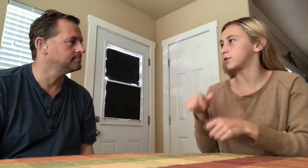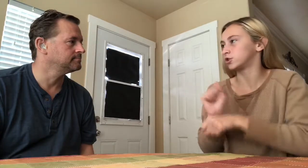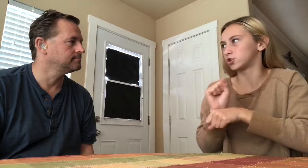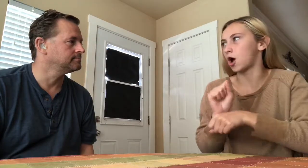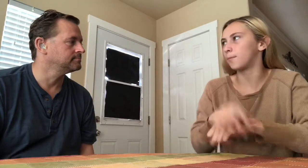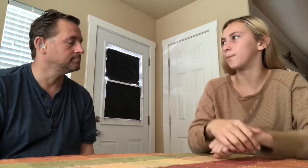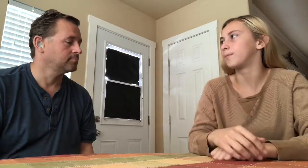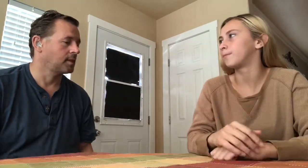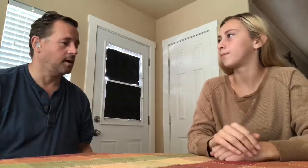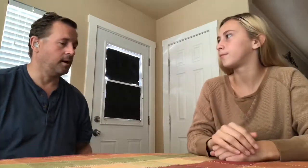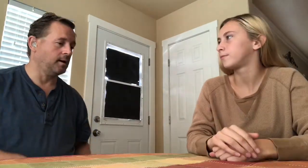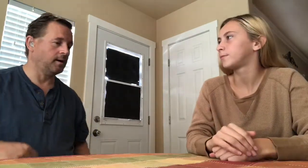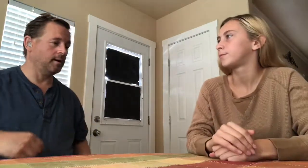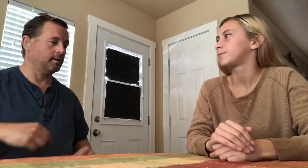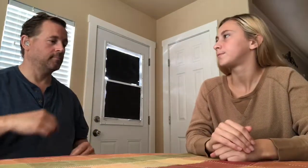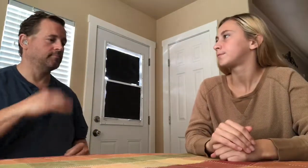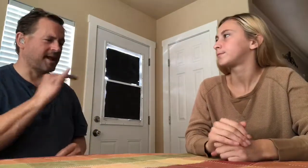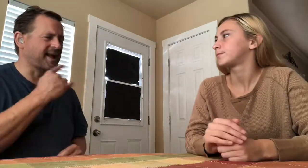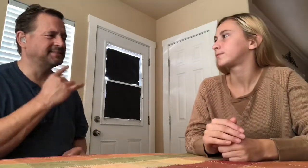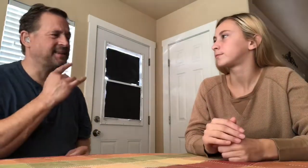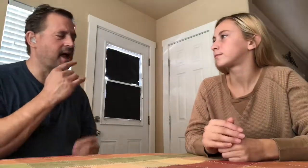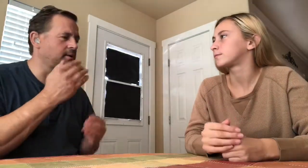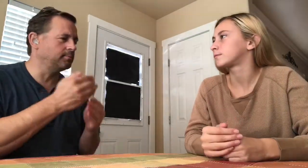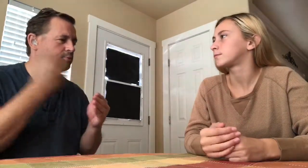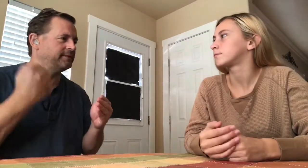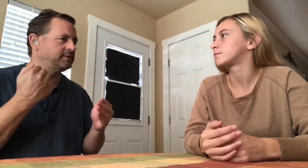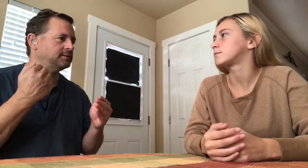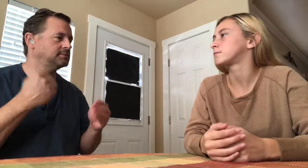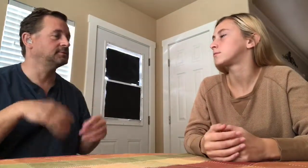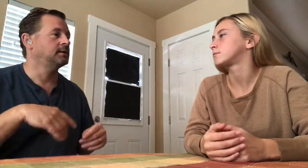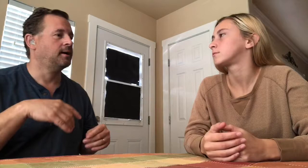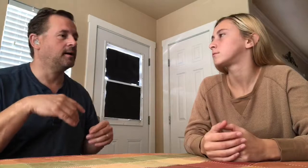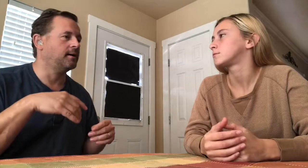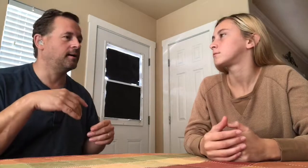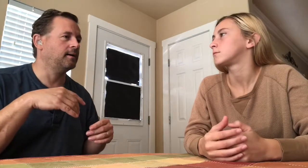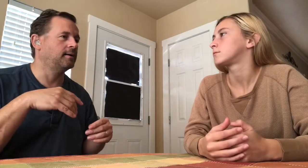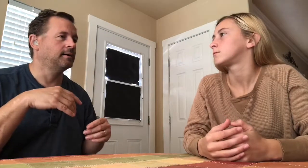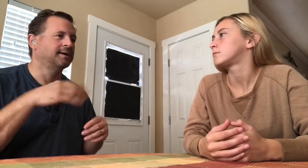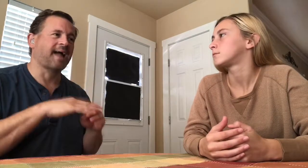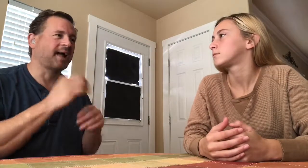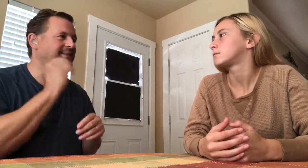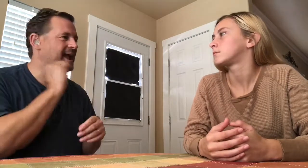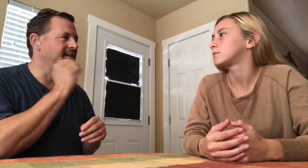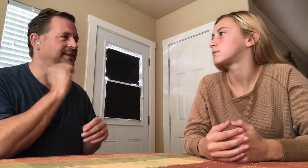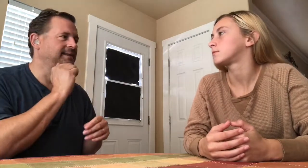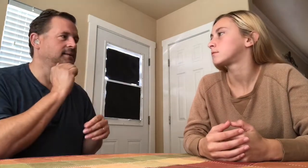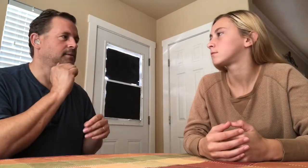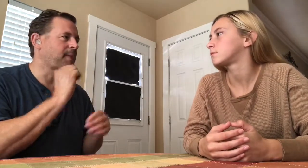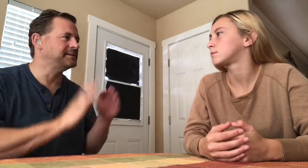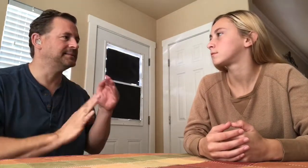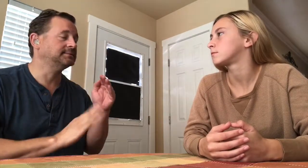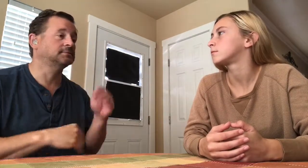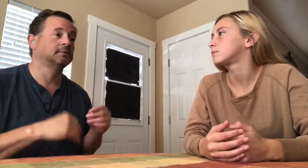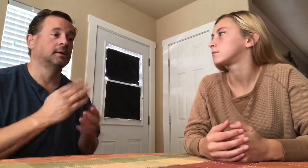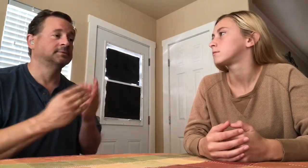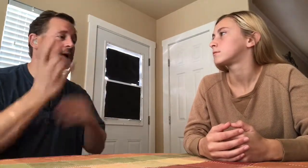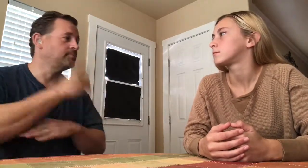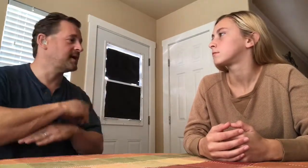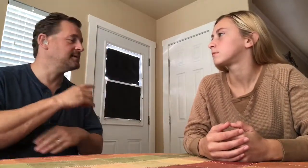this job? Like I said previous, it's on a daily basis. Some days